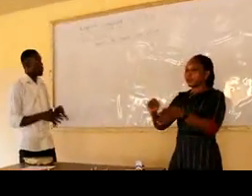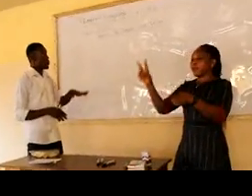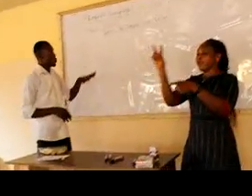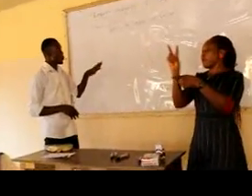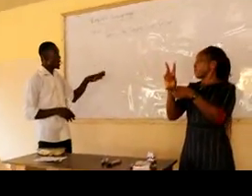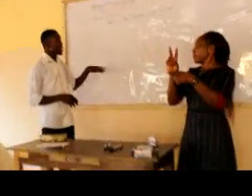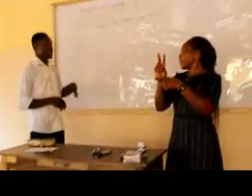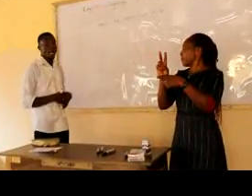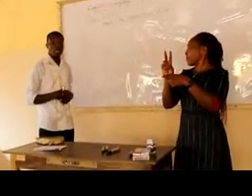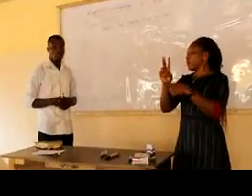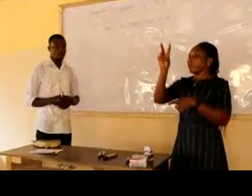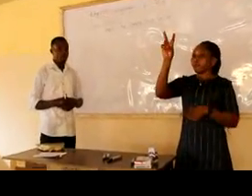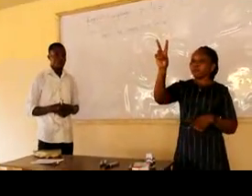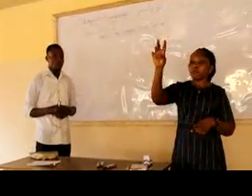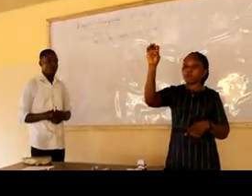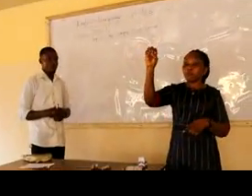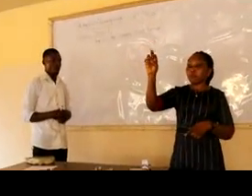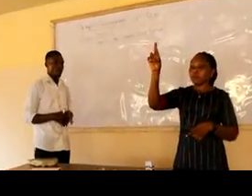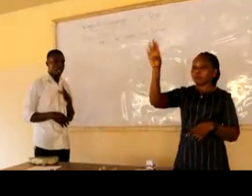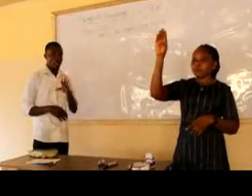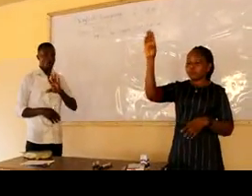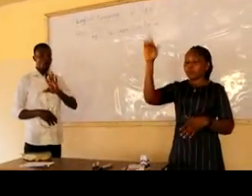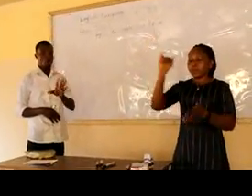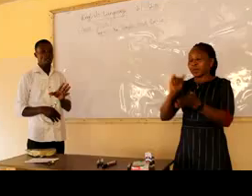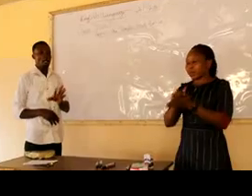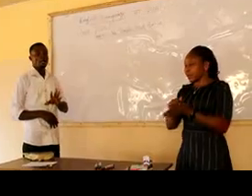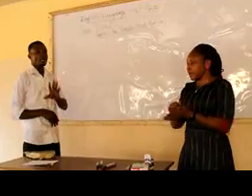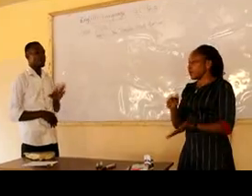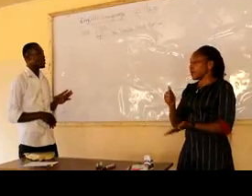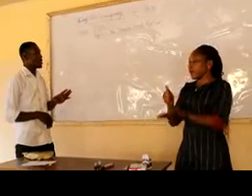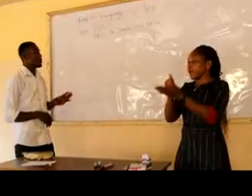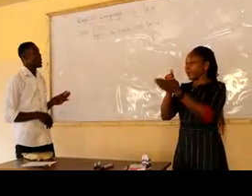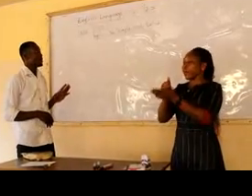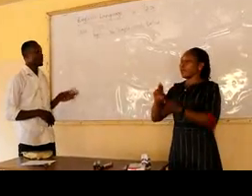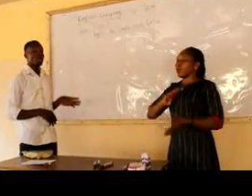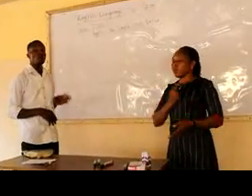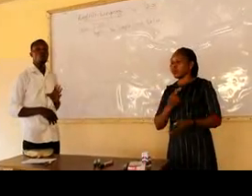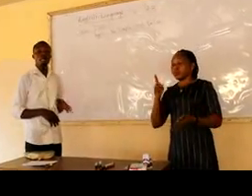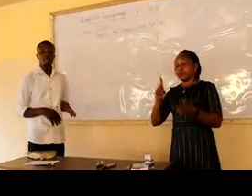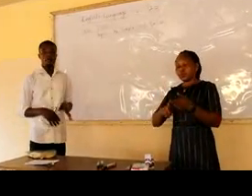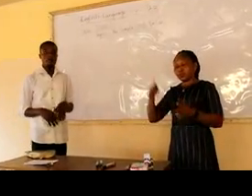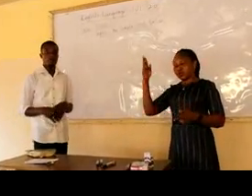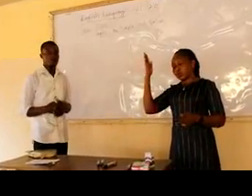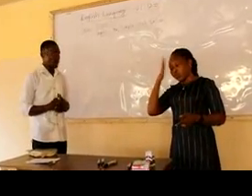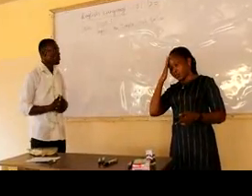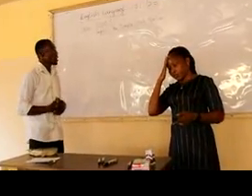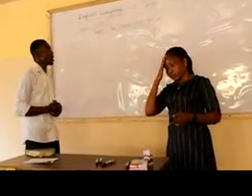know when an action or state of being as expressed by the verb took